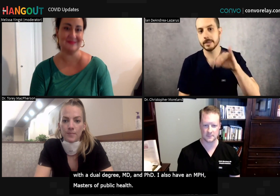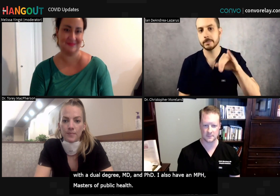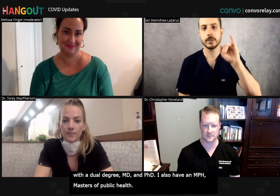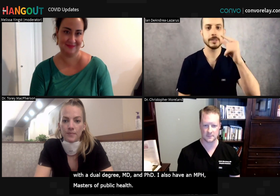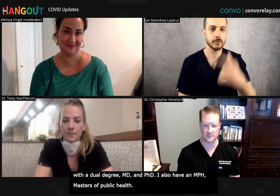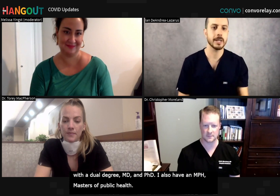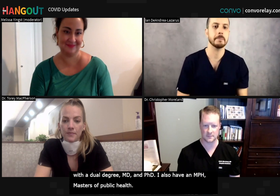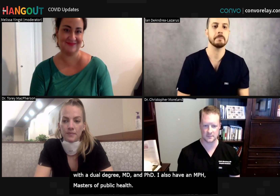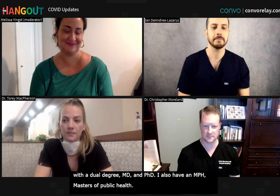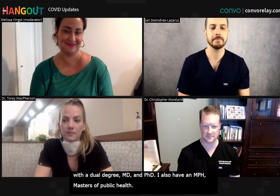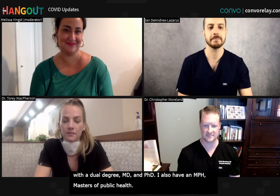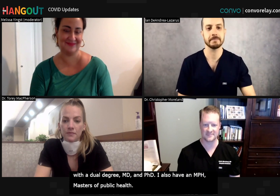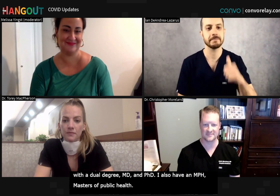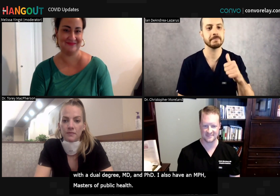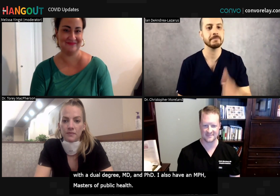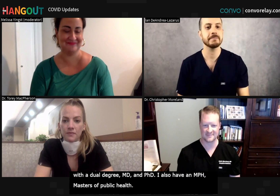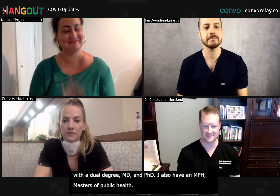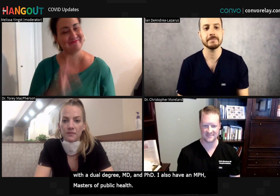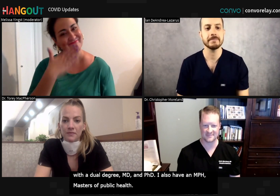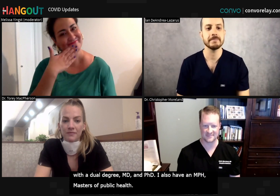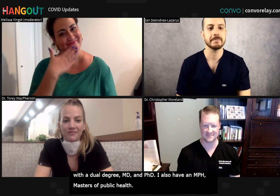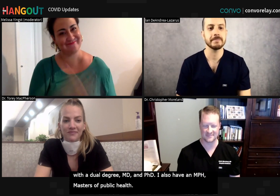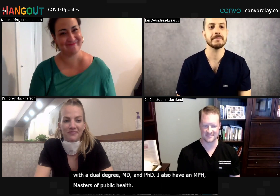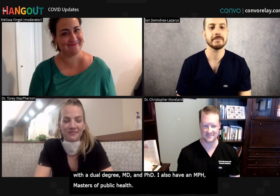Scrubs. You can find us on Facebook and Instagram.